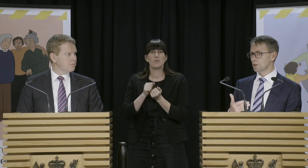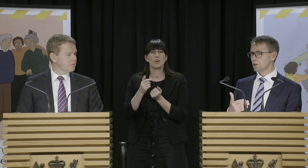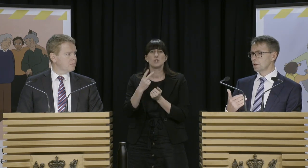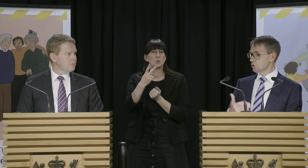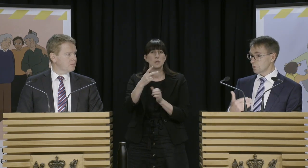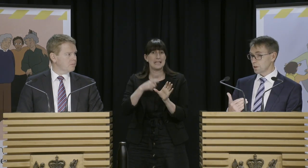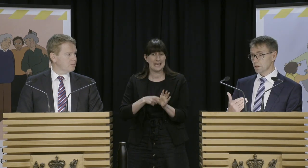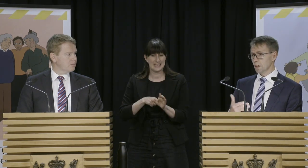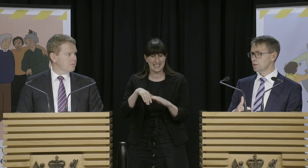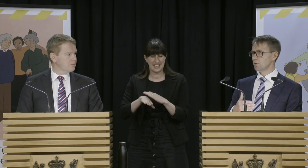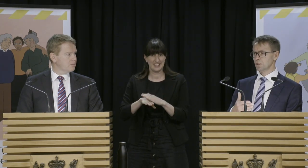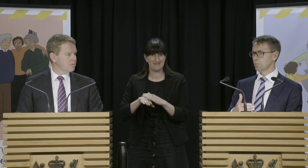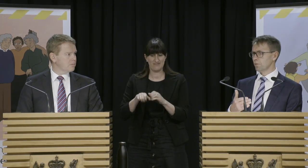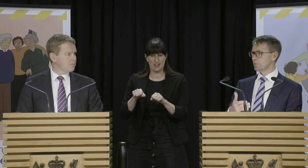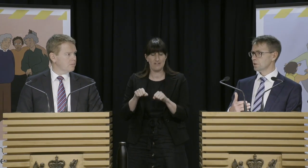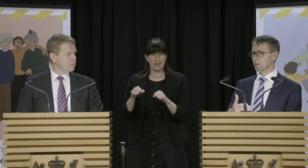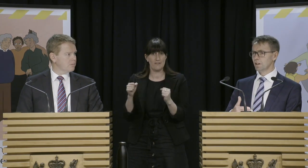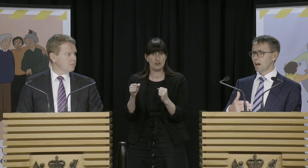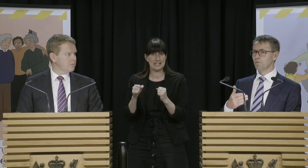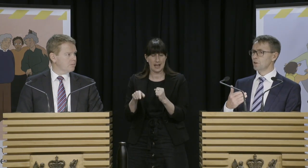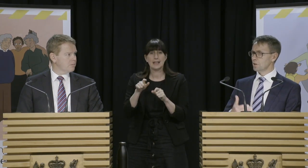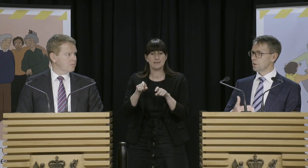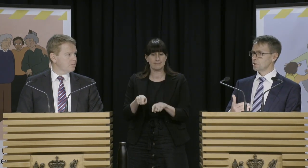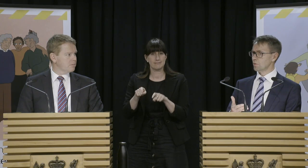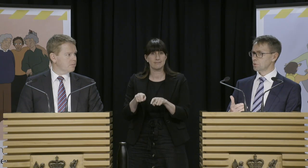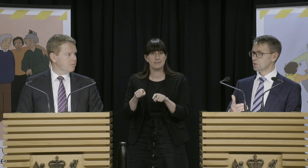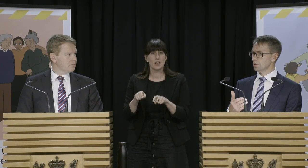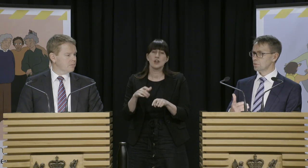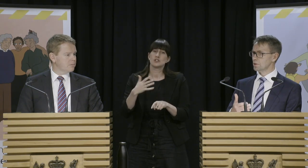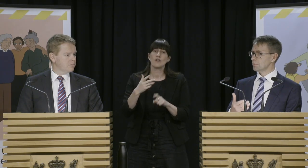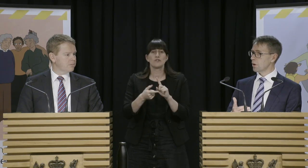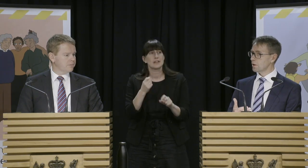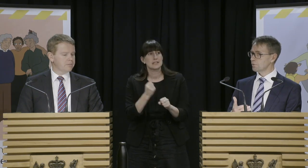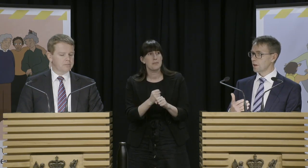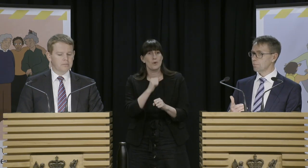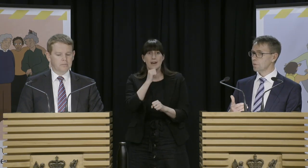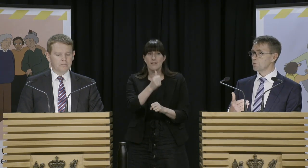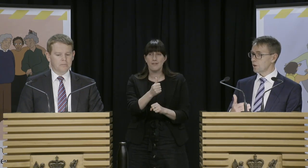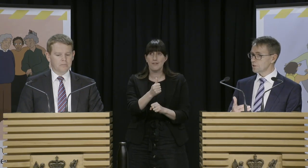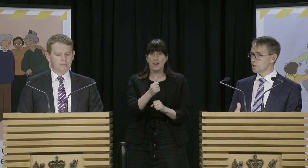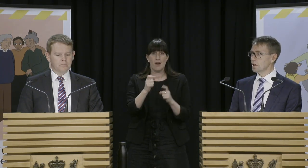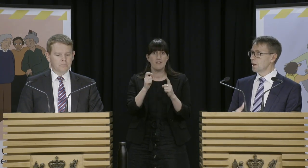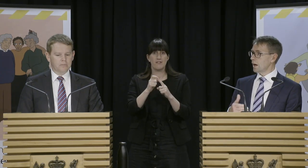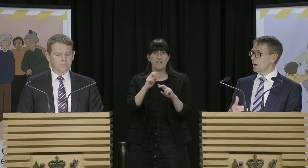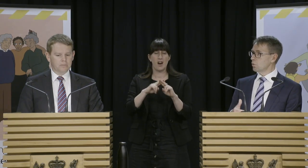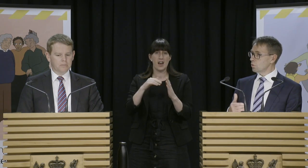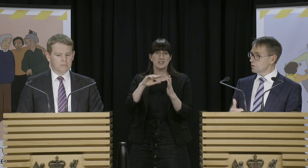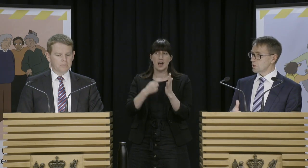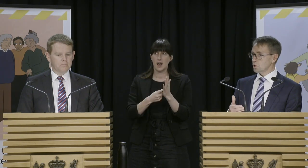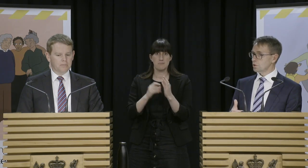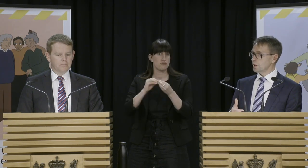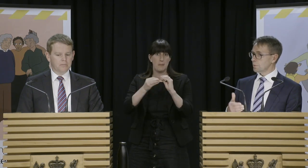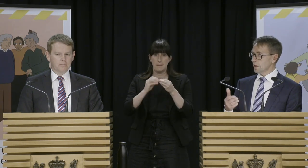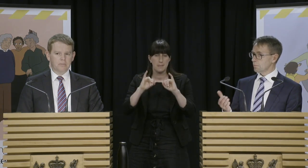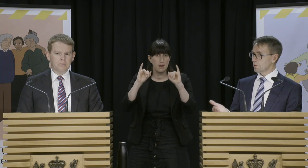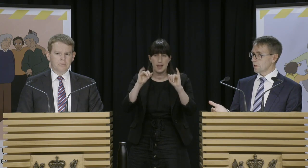it here should it be indicated. For example, if there was a very big disruption to the supply of Pfizer, or indeed